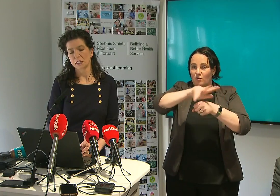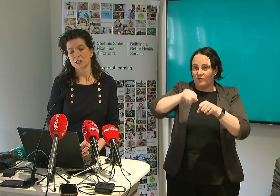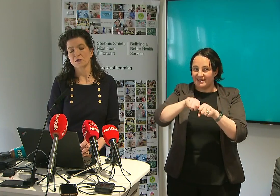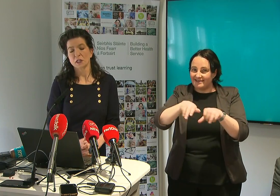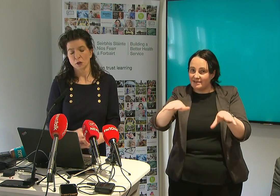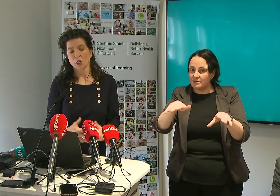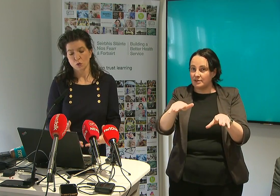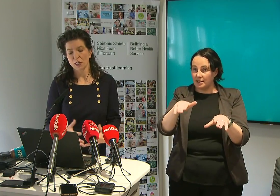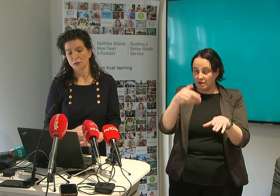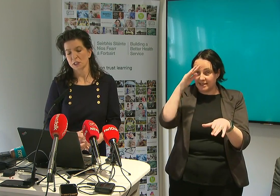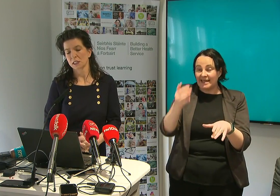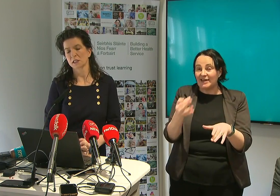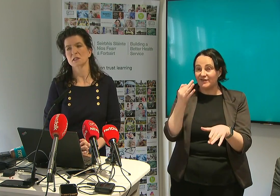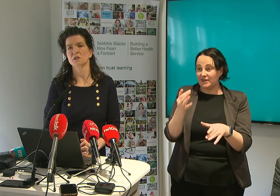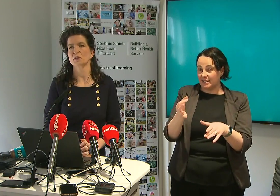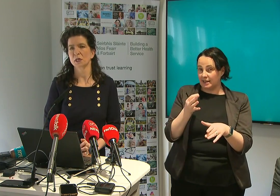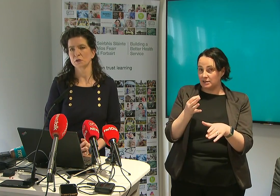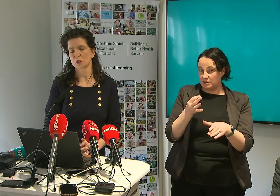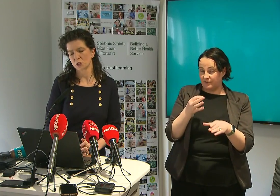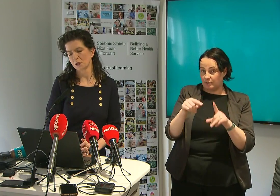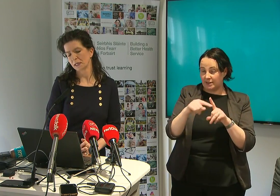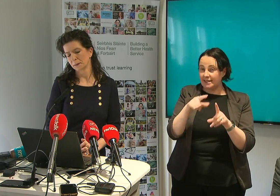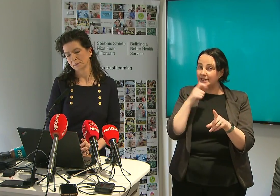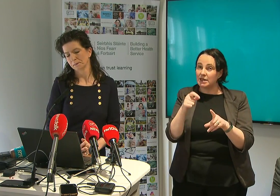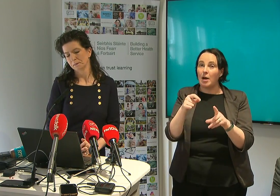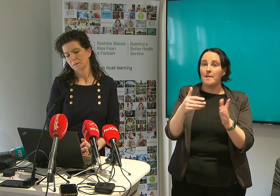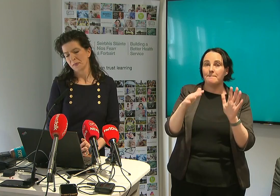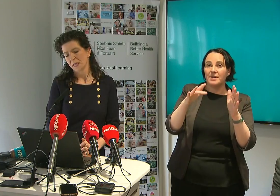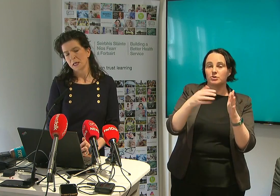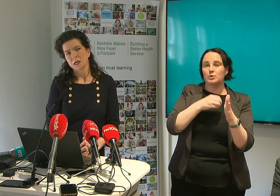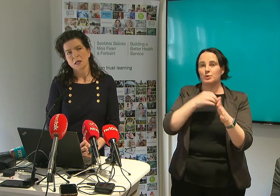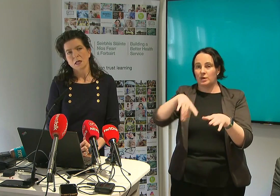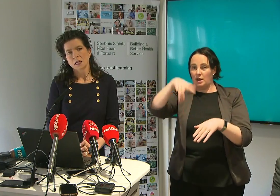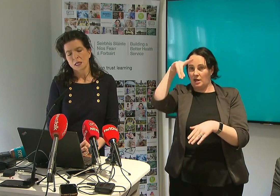people in Ireland, if they acquire it, is considered moderate to high.